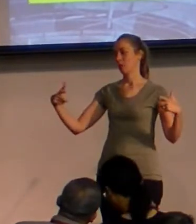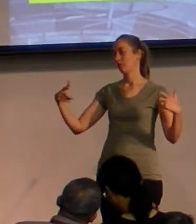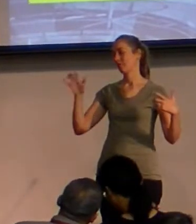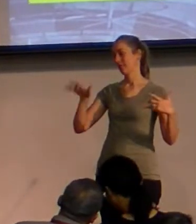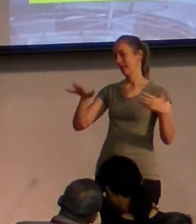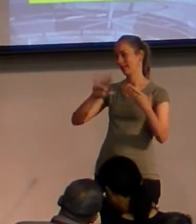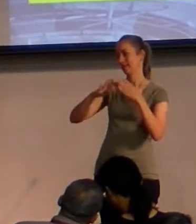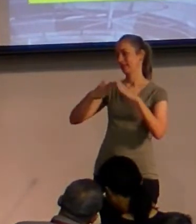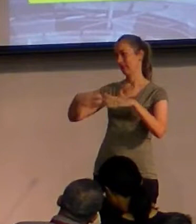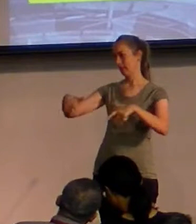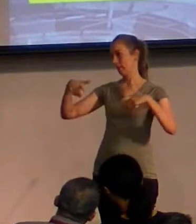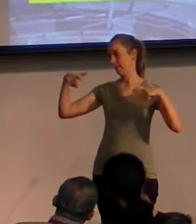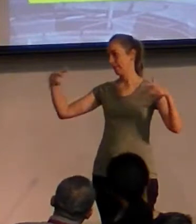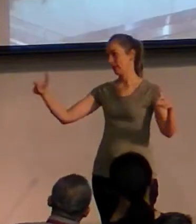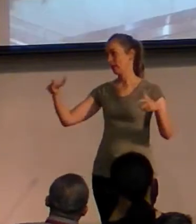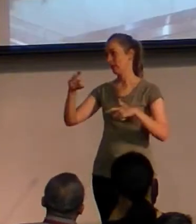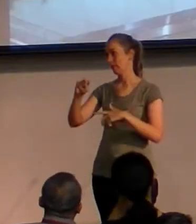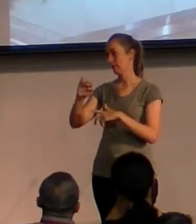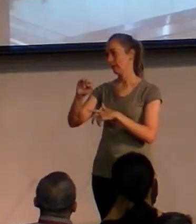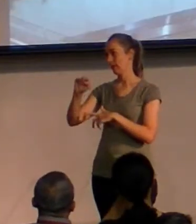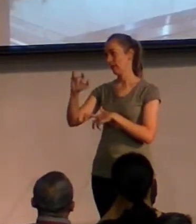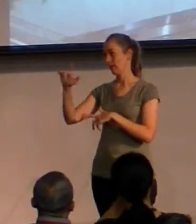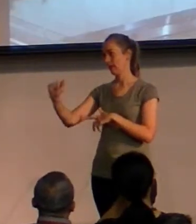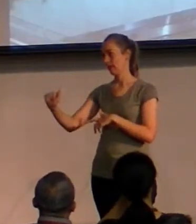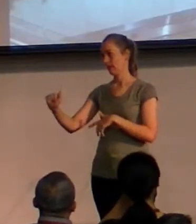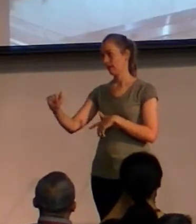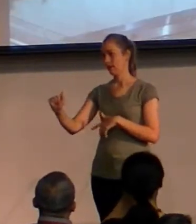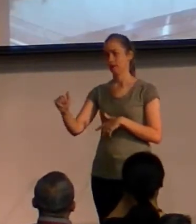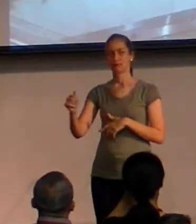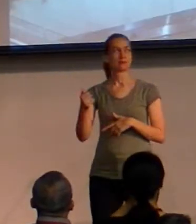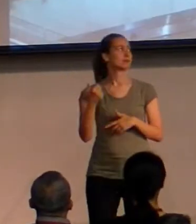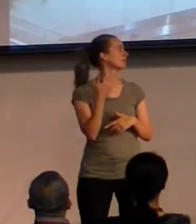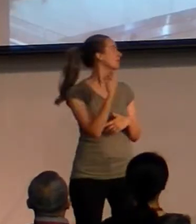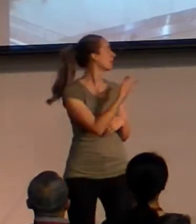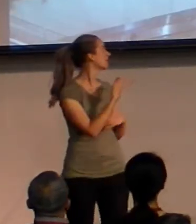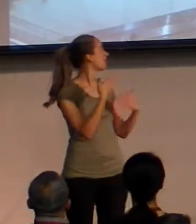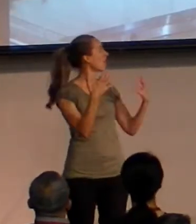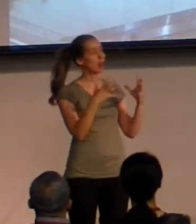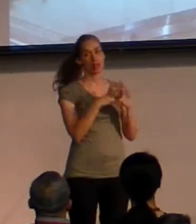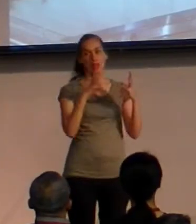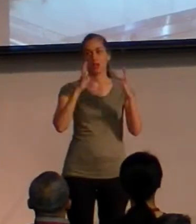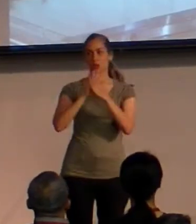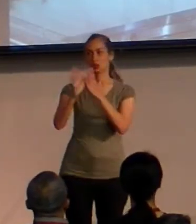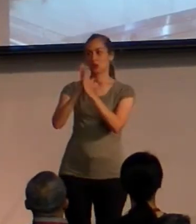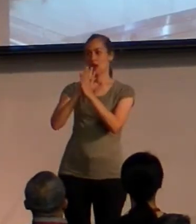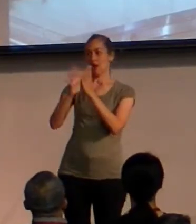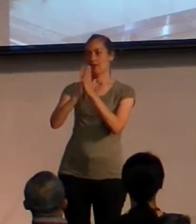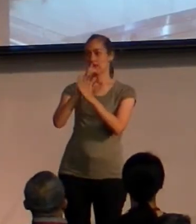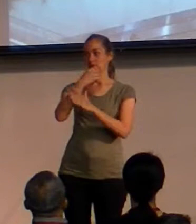Manila is, and don't get caught in a traffic jam. This was actually in Cebu.